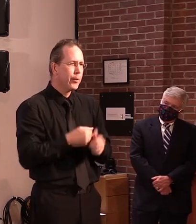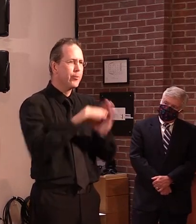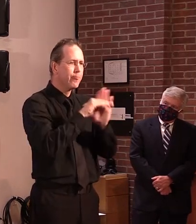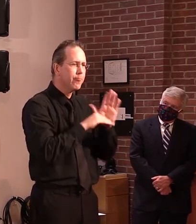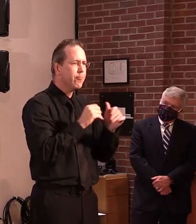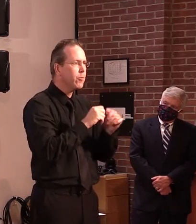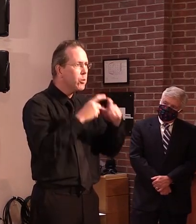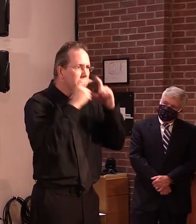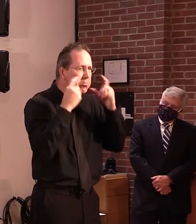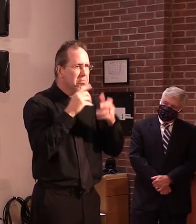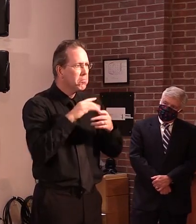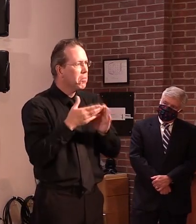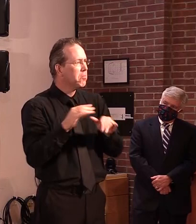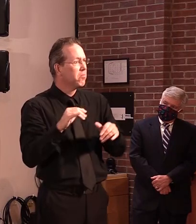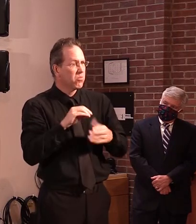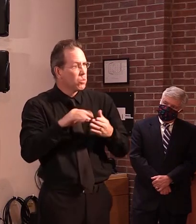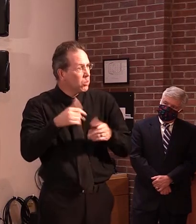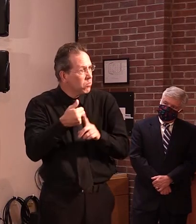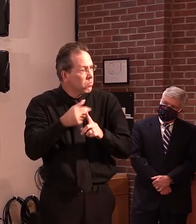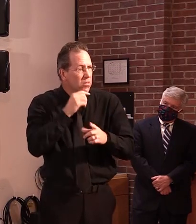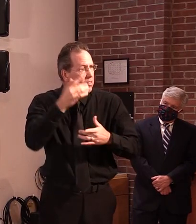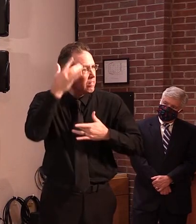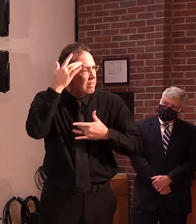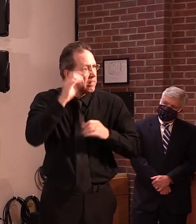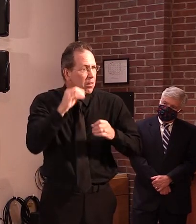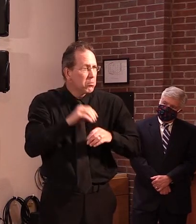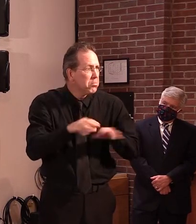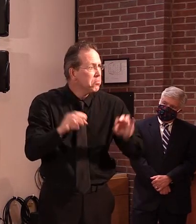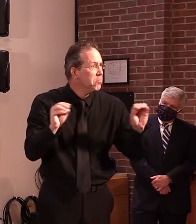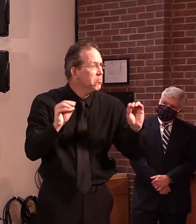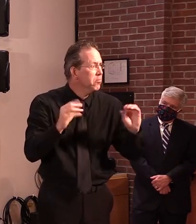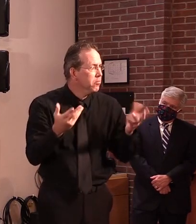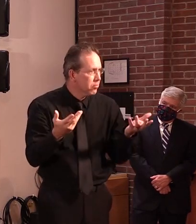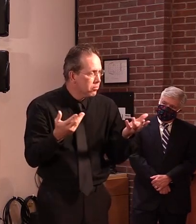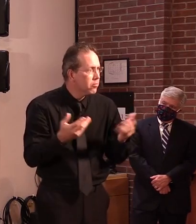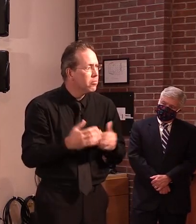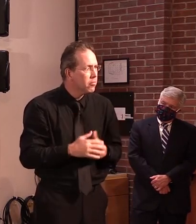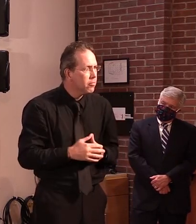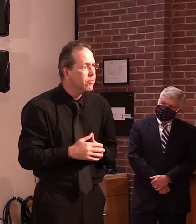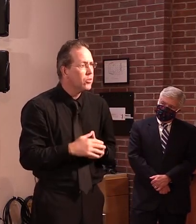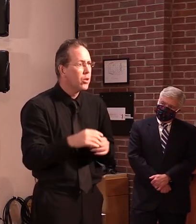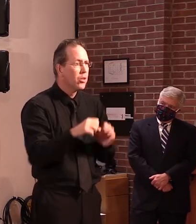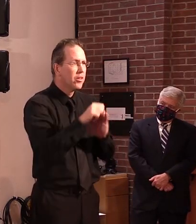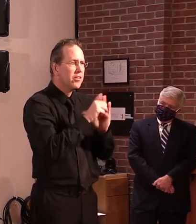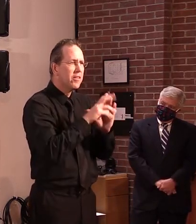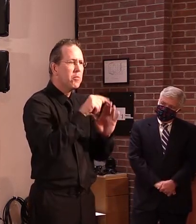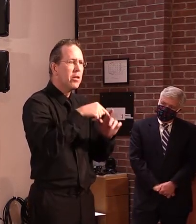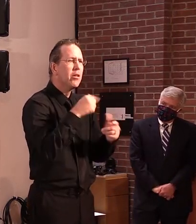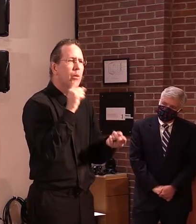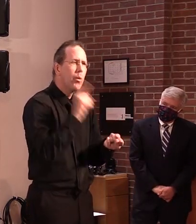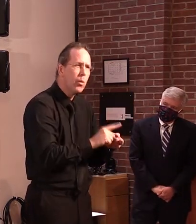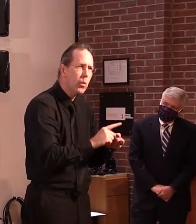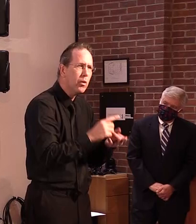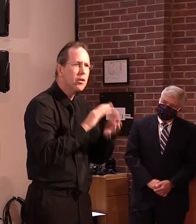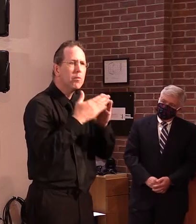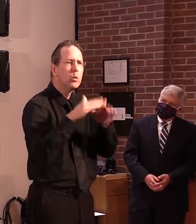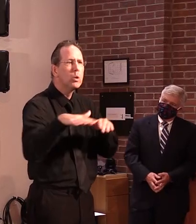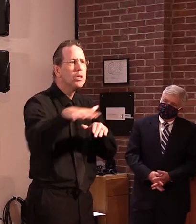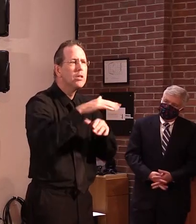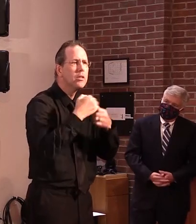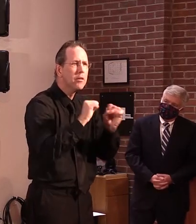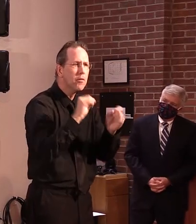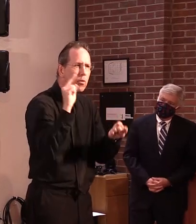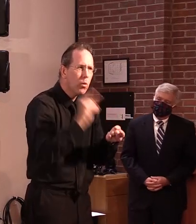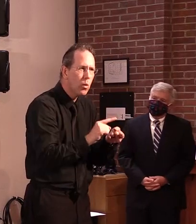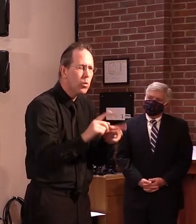from where they arrived from, and they're coming into a state that has a lower prevalence of COVID. So